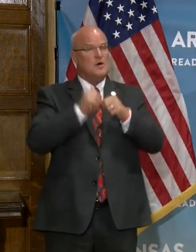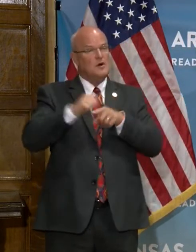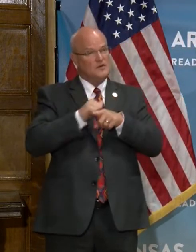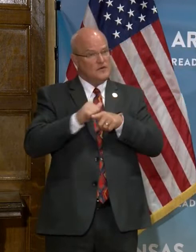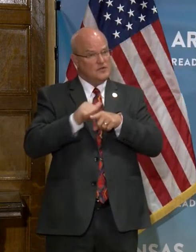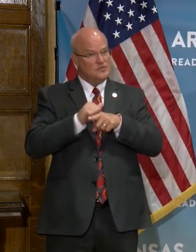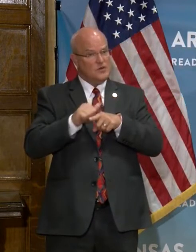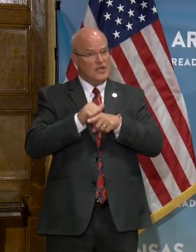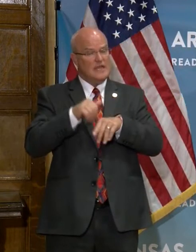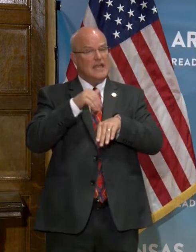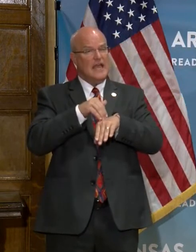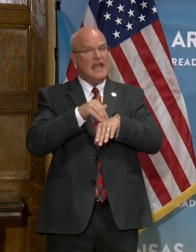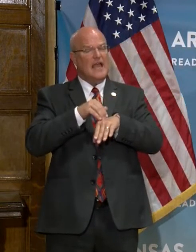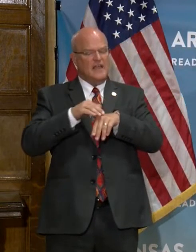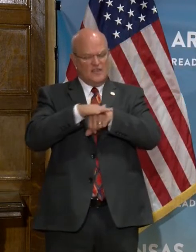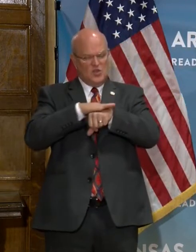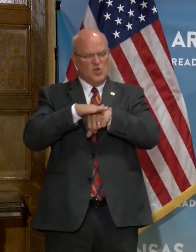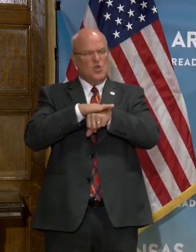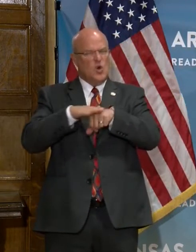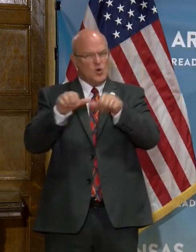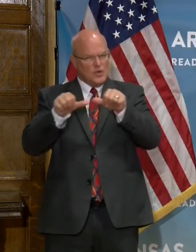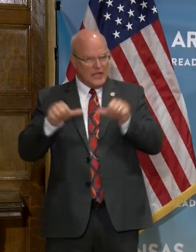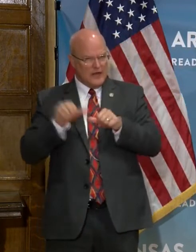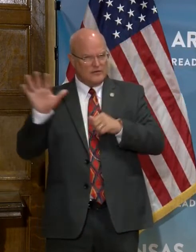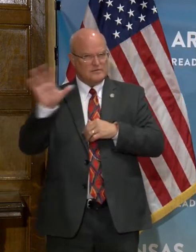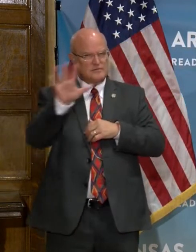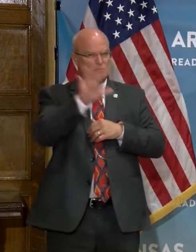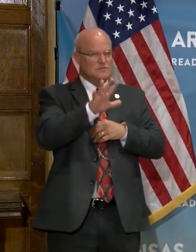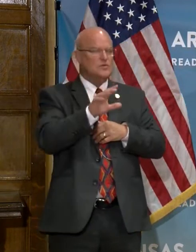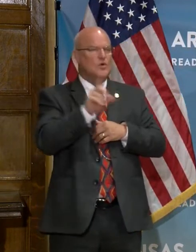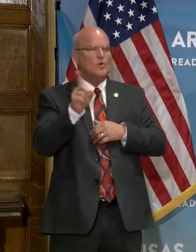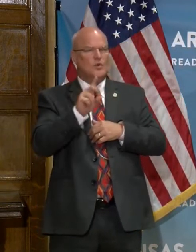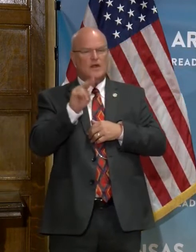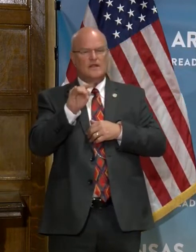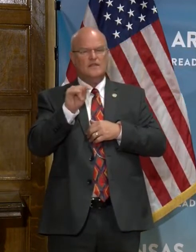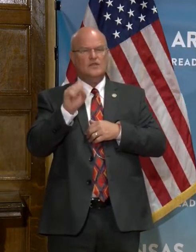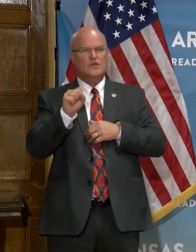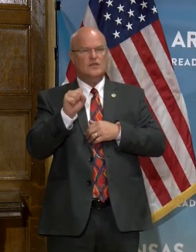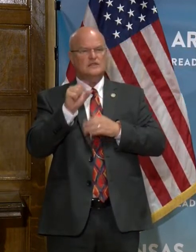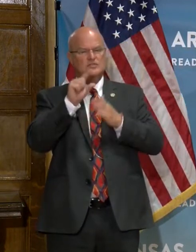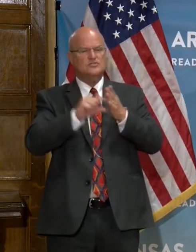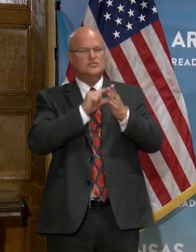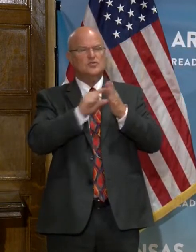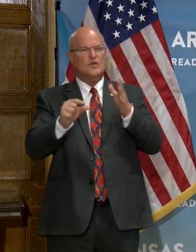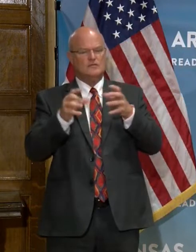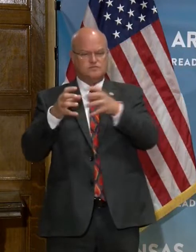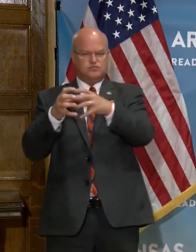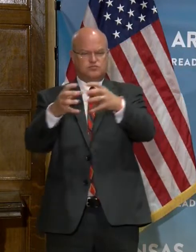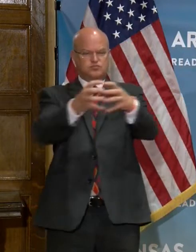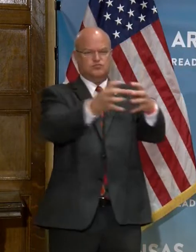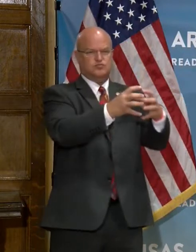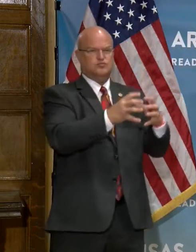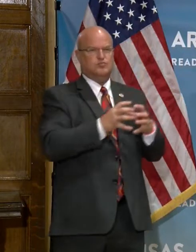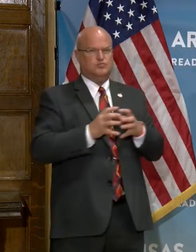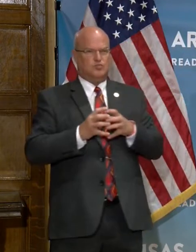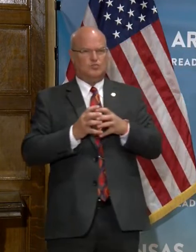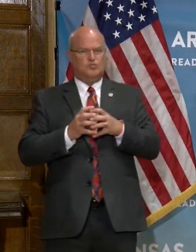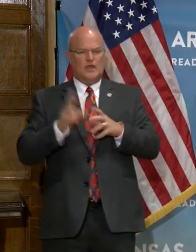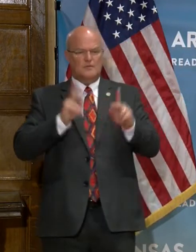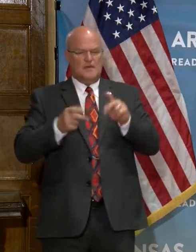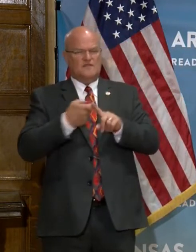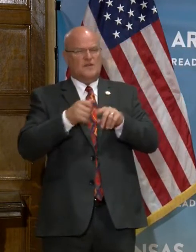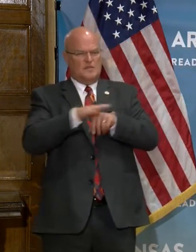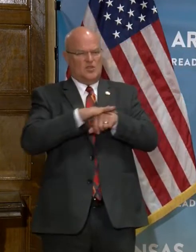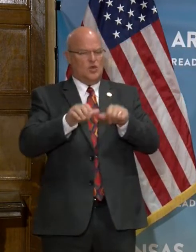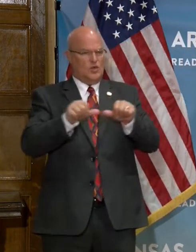training at the local armories where the units are much more geographically homogeneous, if you will, and everyone is from the